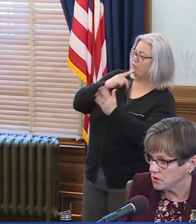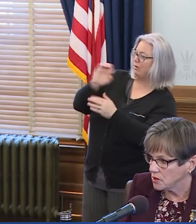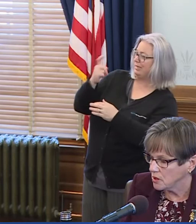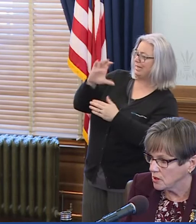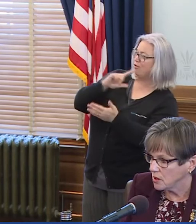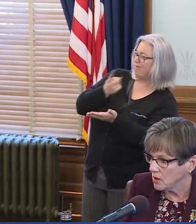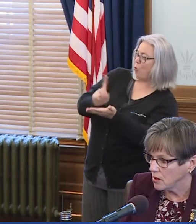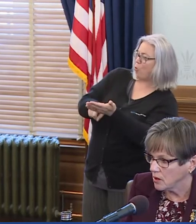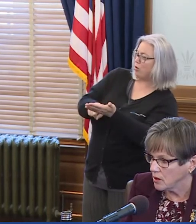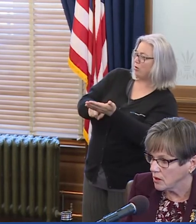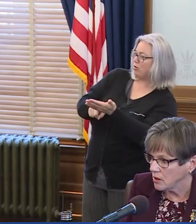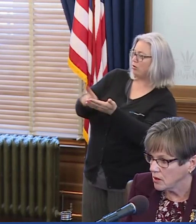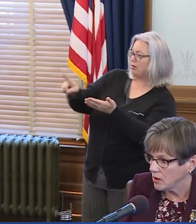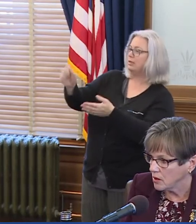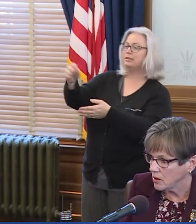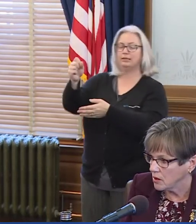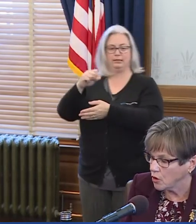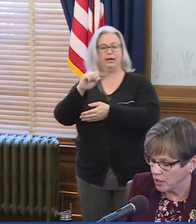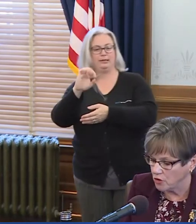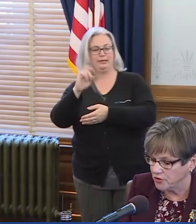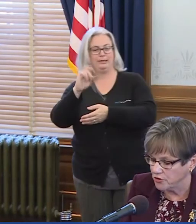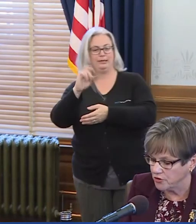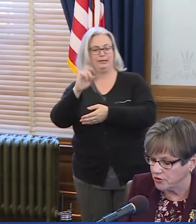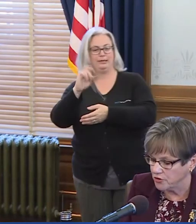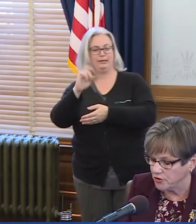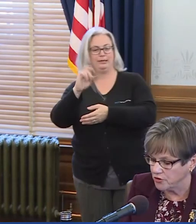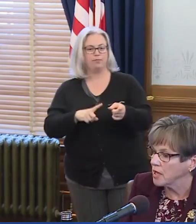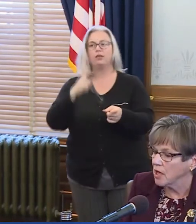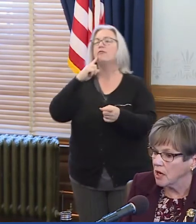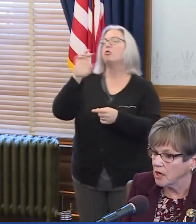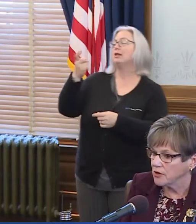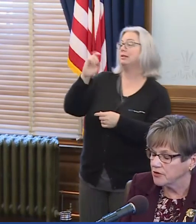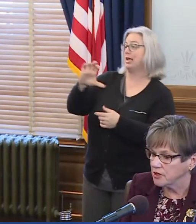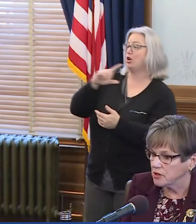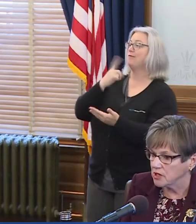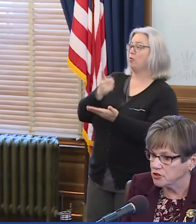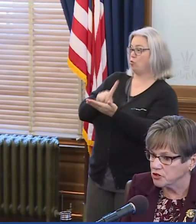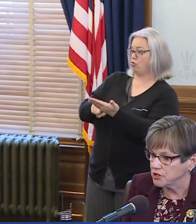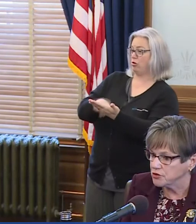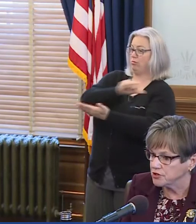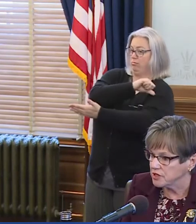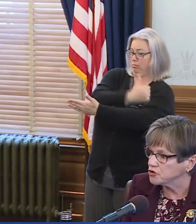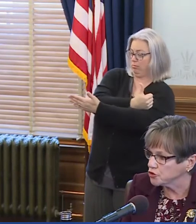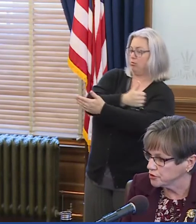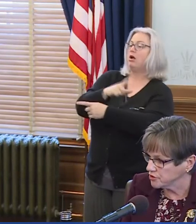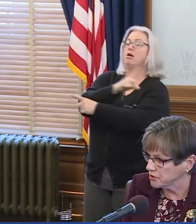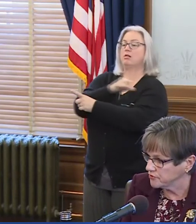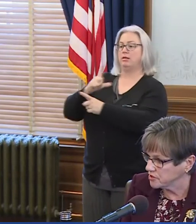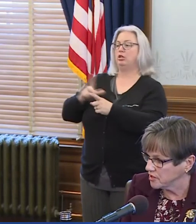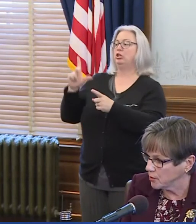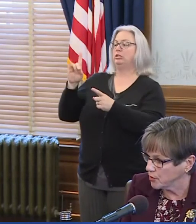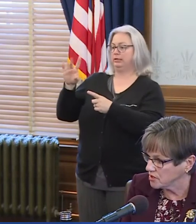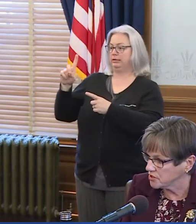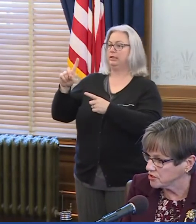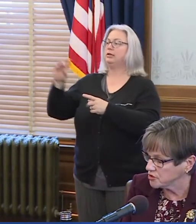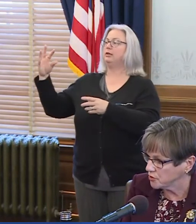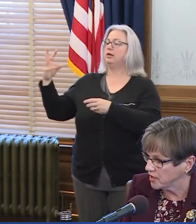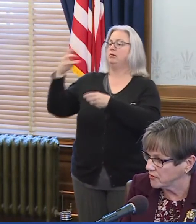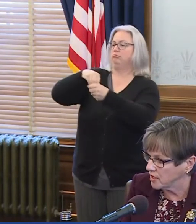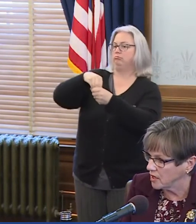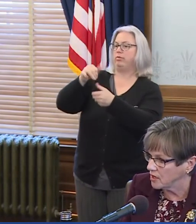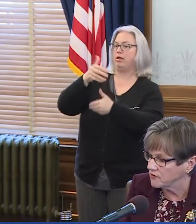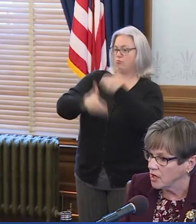Yeah, on the executive orders, exactly. Okay, on the executive orders, the legislature did insert itself into that process